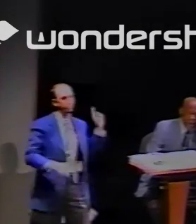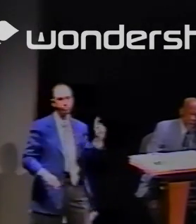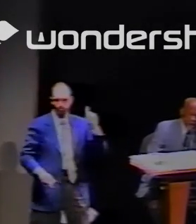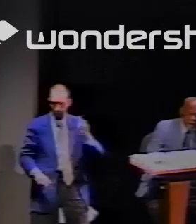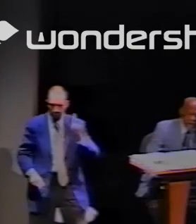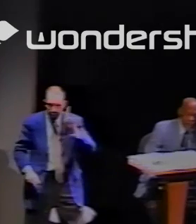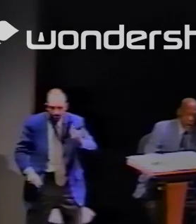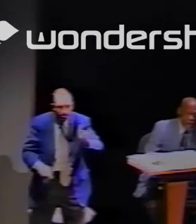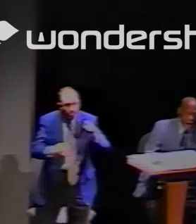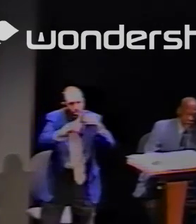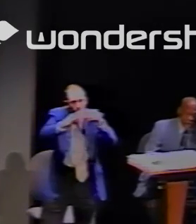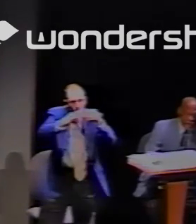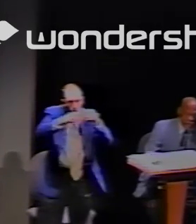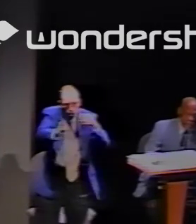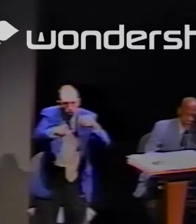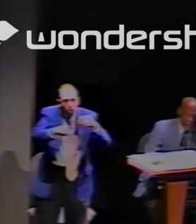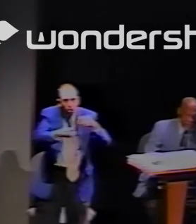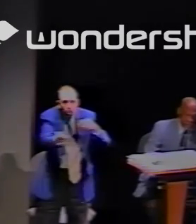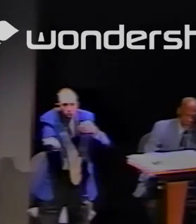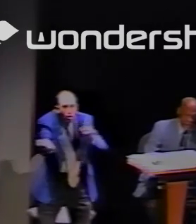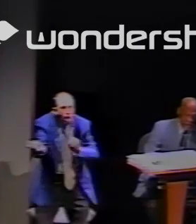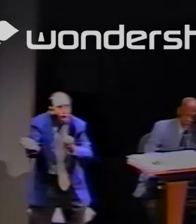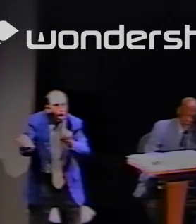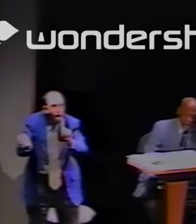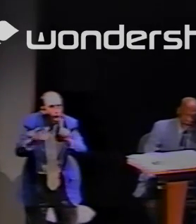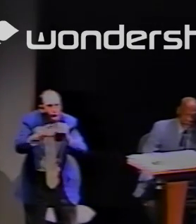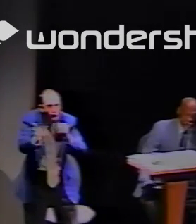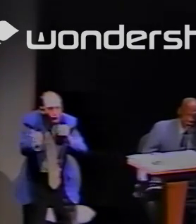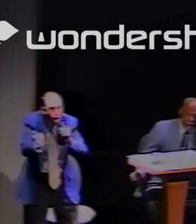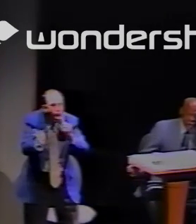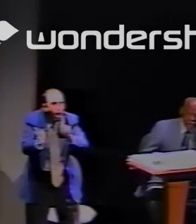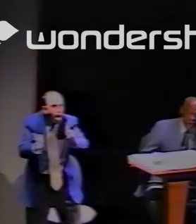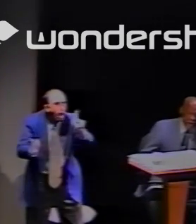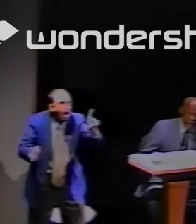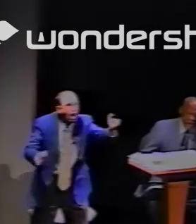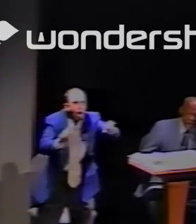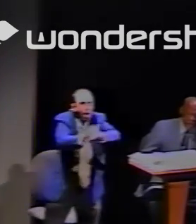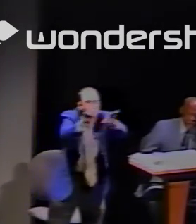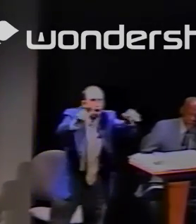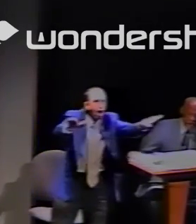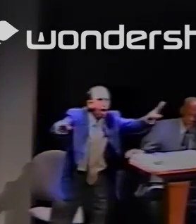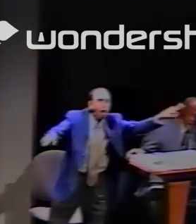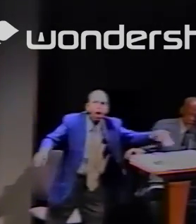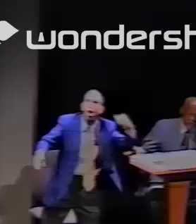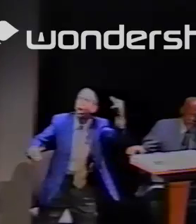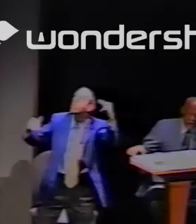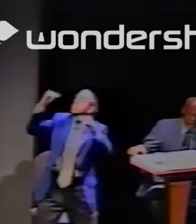Peter opened the gate and walked out into the meadow. At a tall tree, he